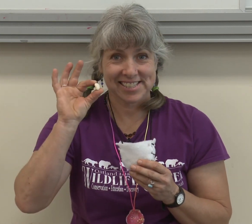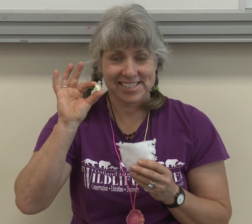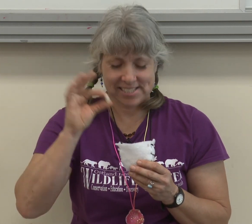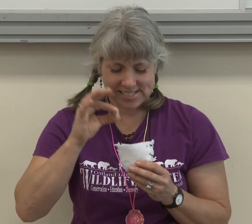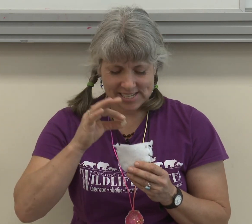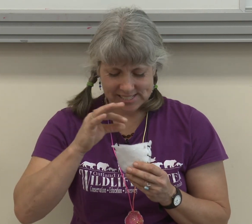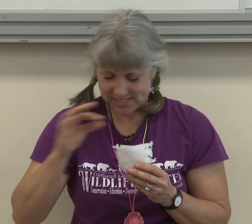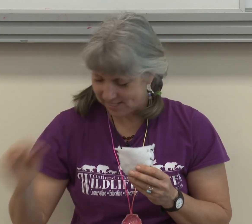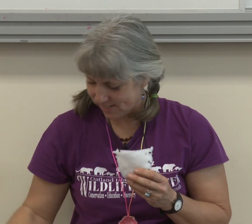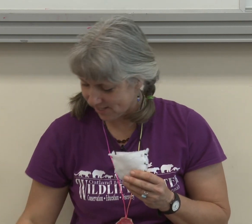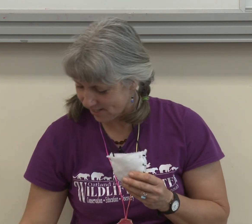6.